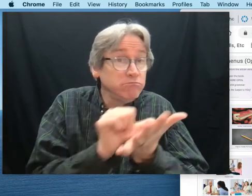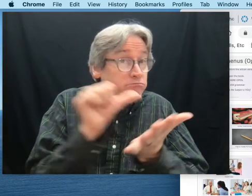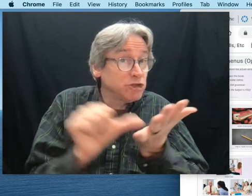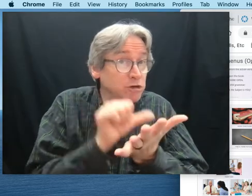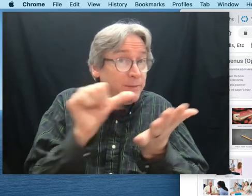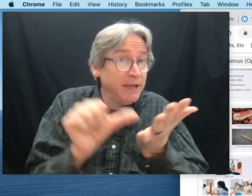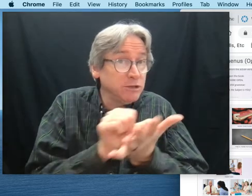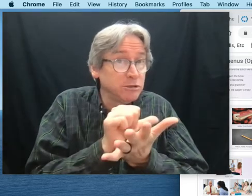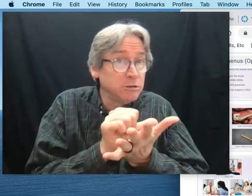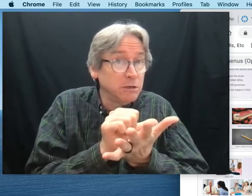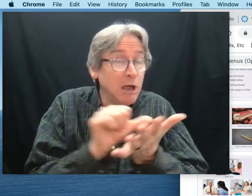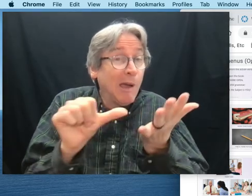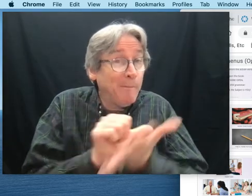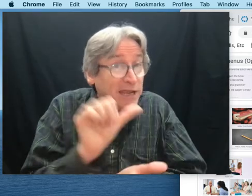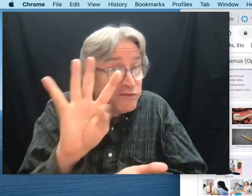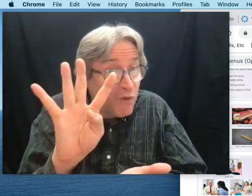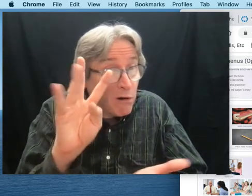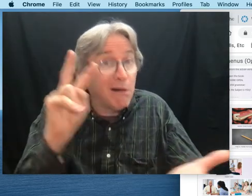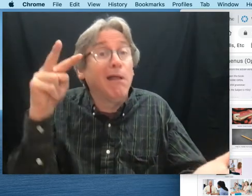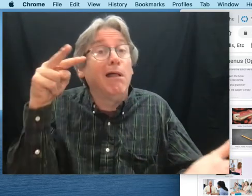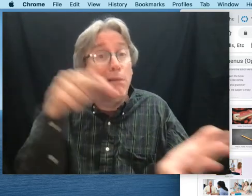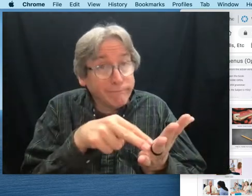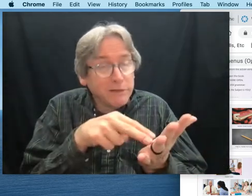page, turn the page.